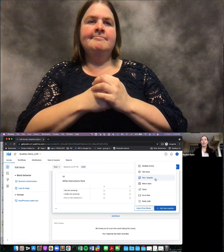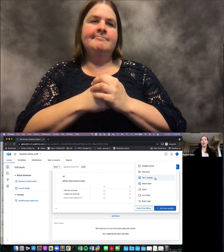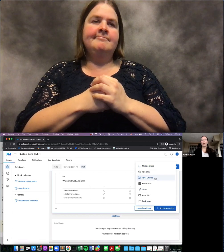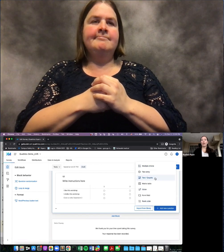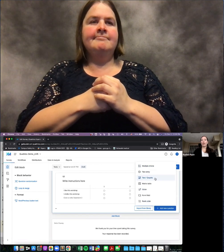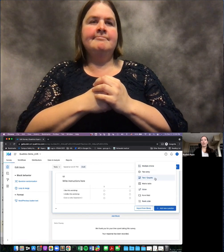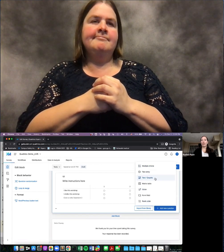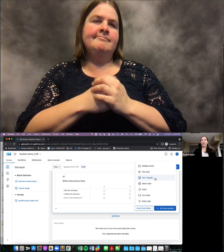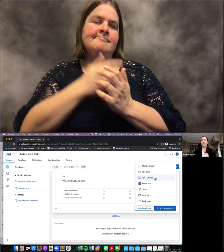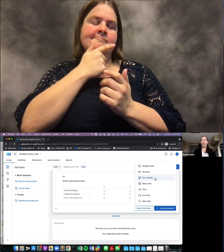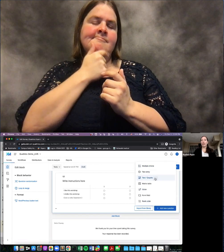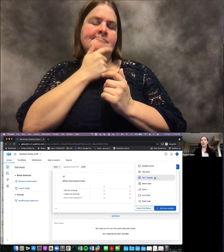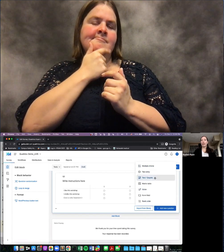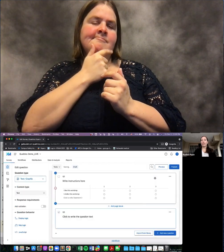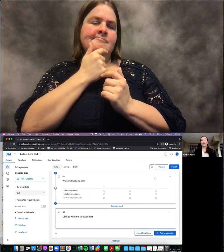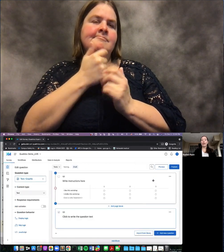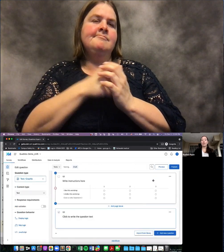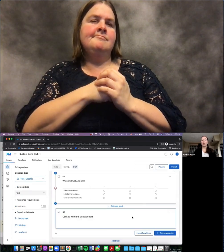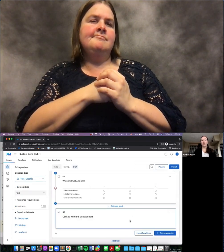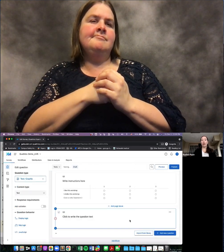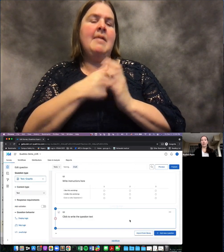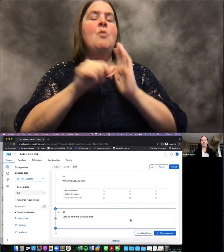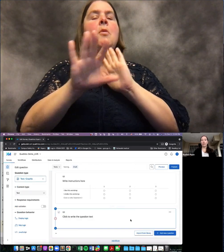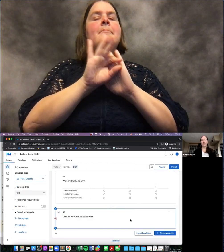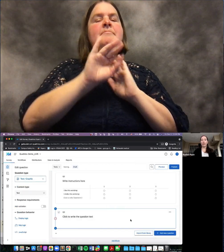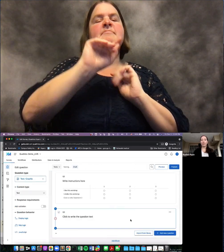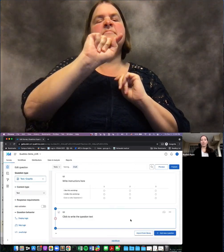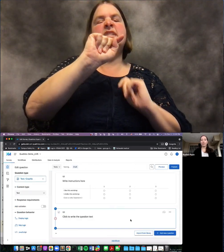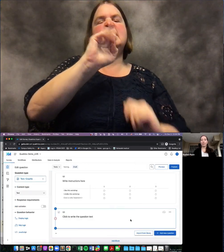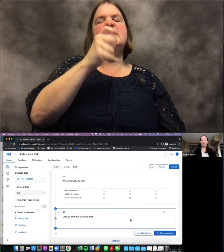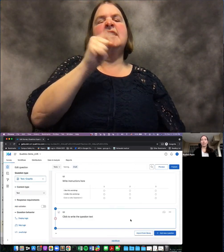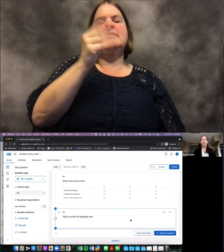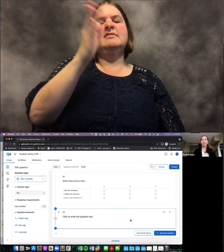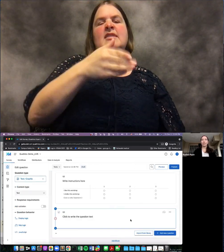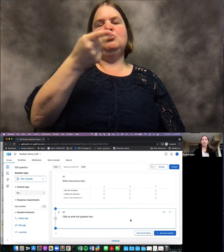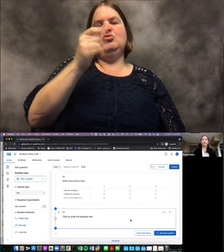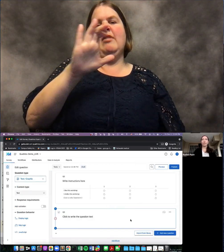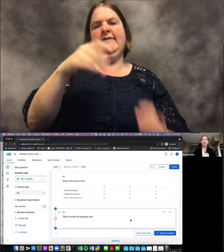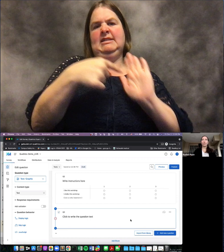I can pick text or graphic display.